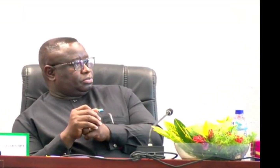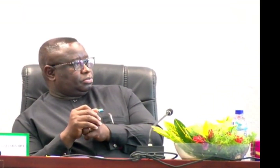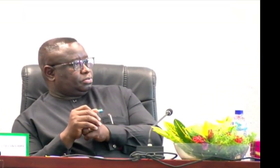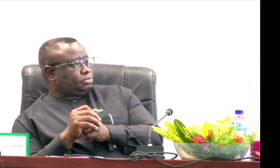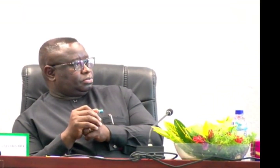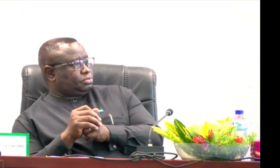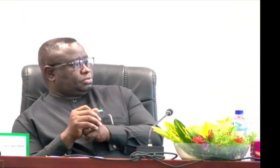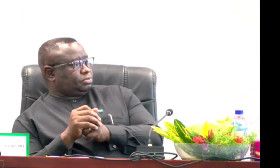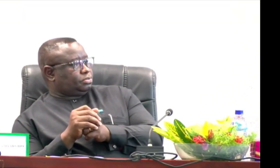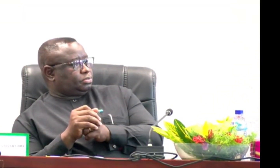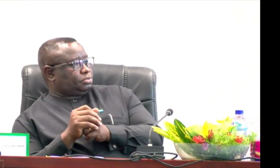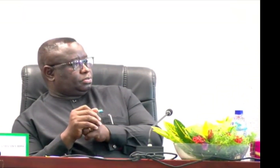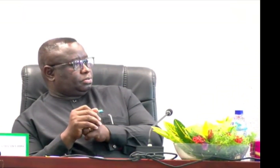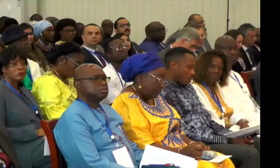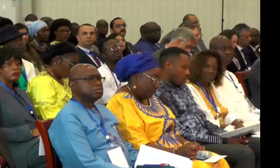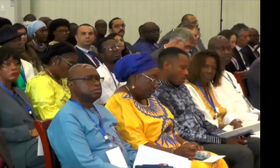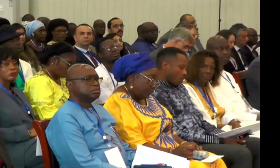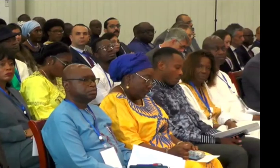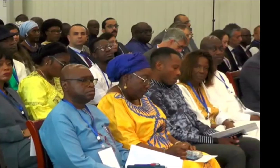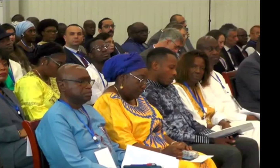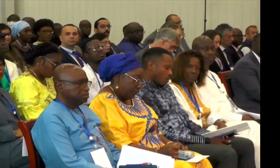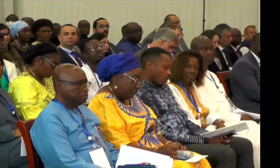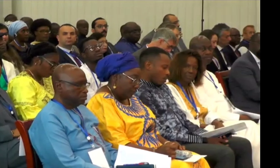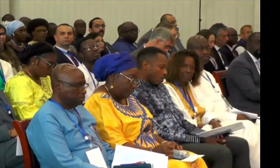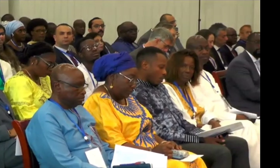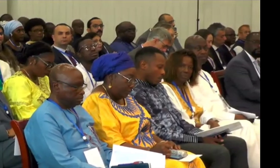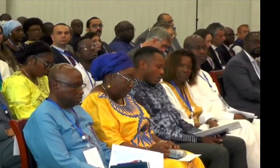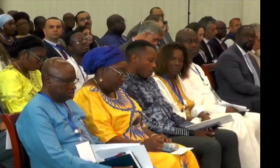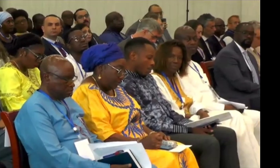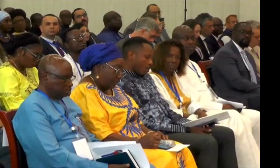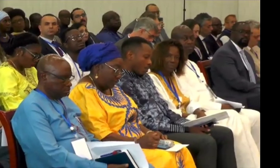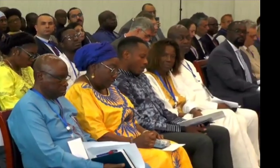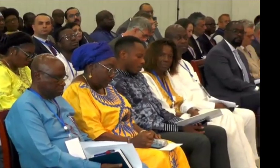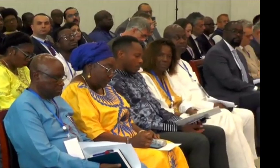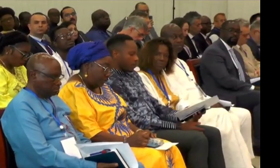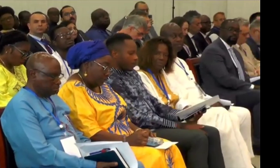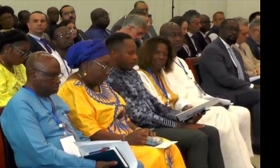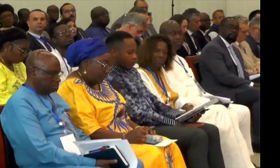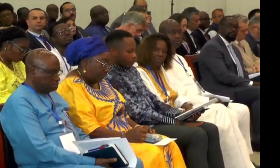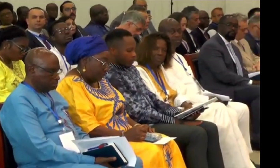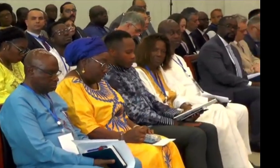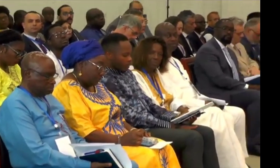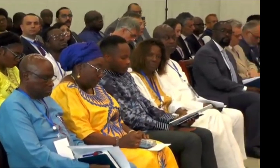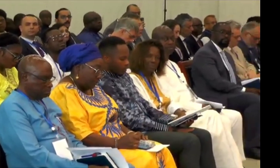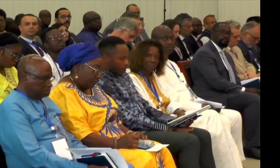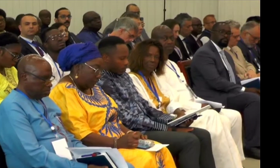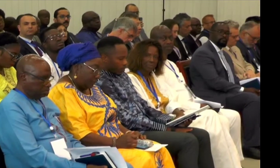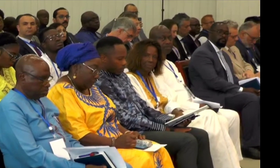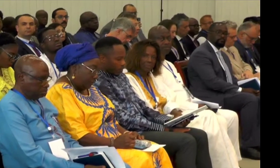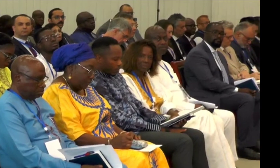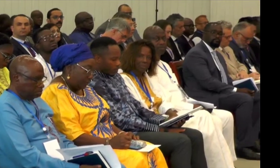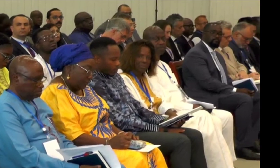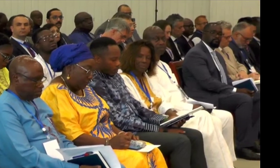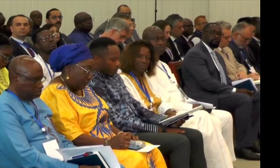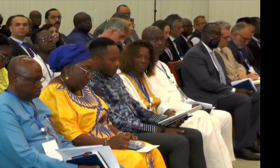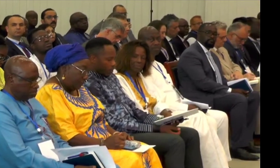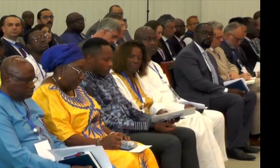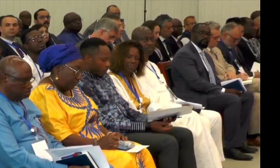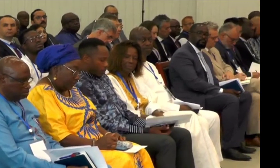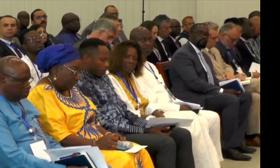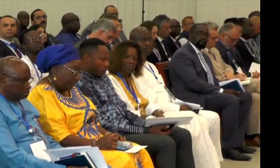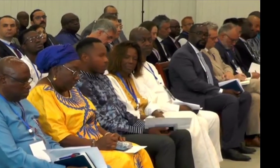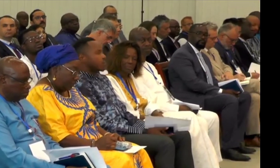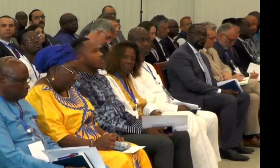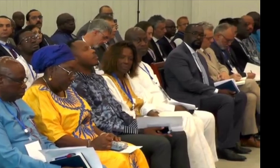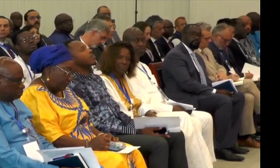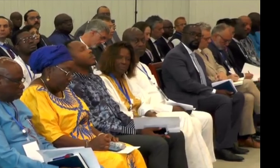guide engagement with the P5, other UN and interest groups within the IGN process, formulating